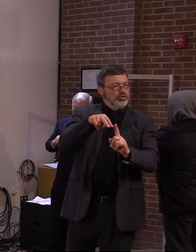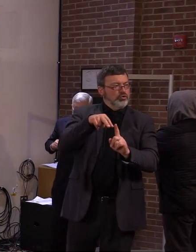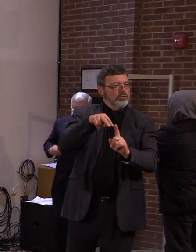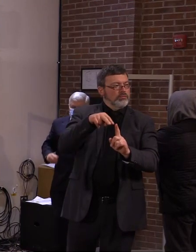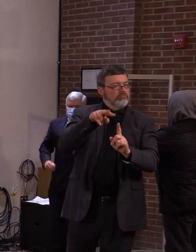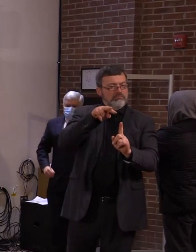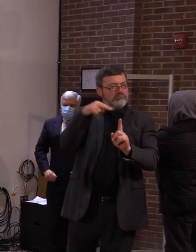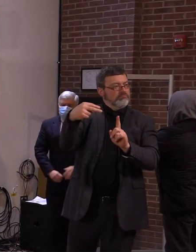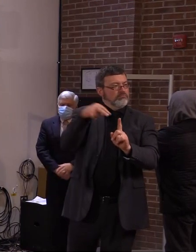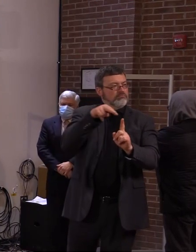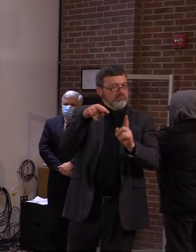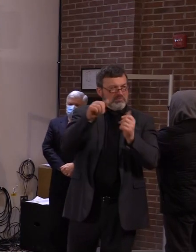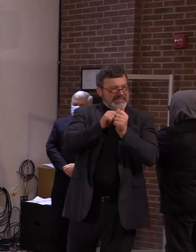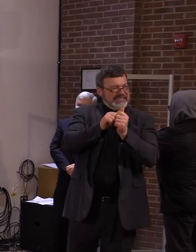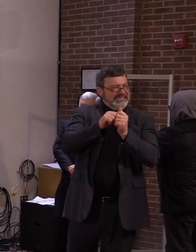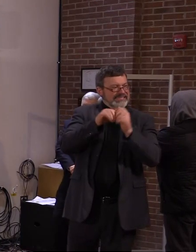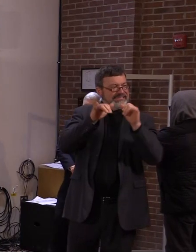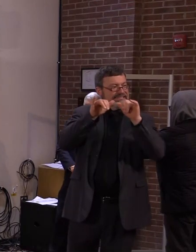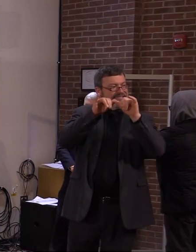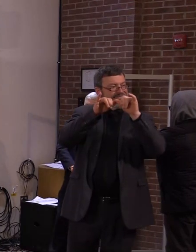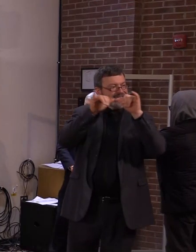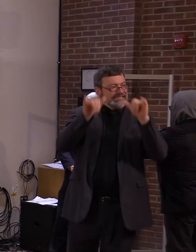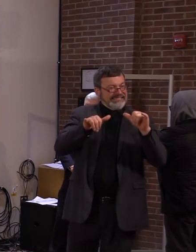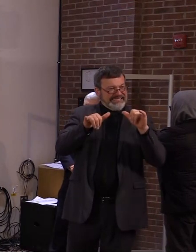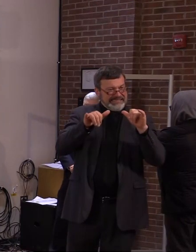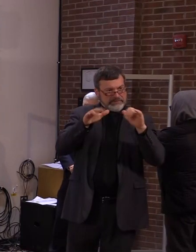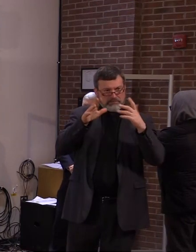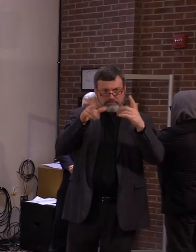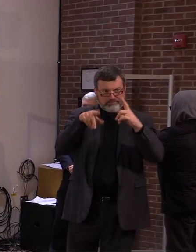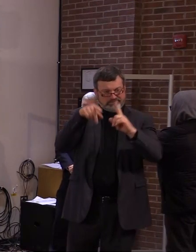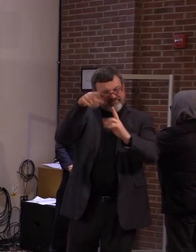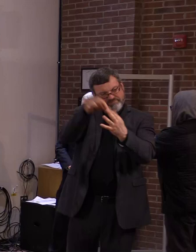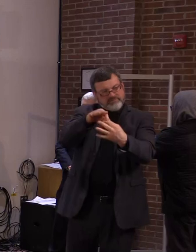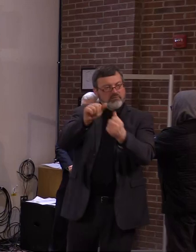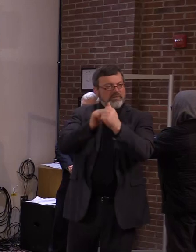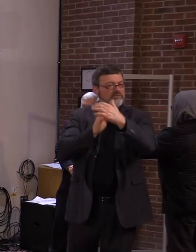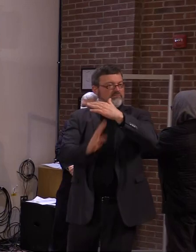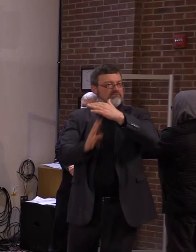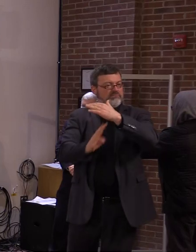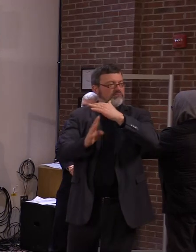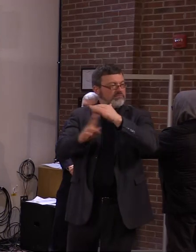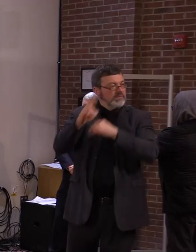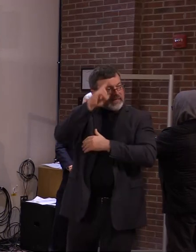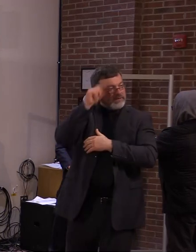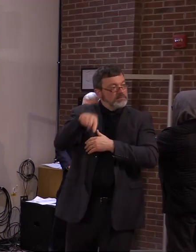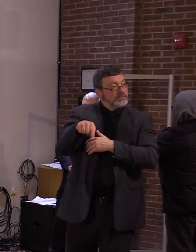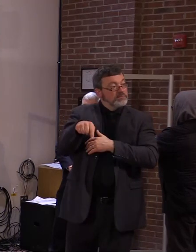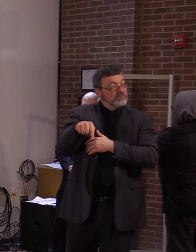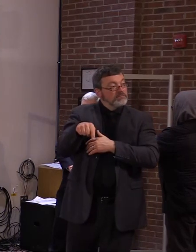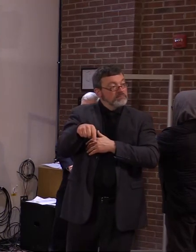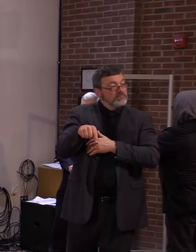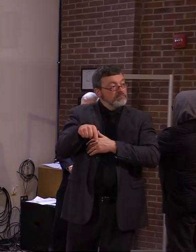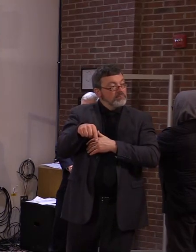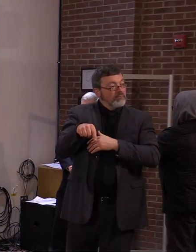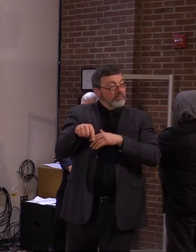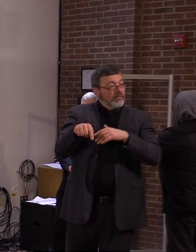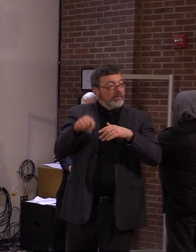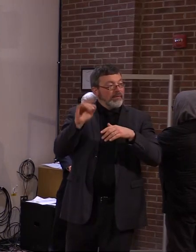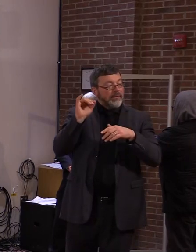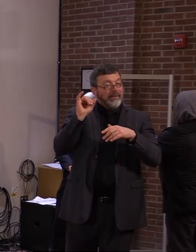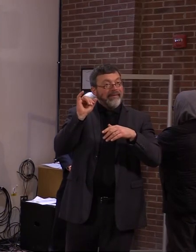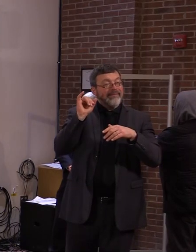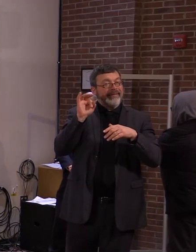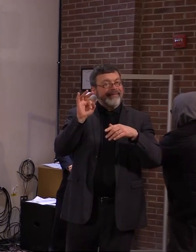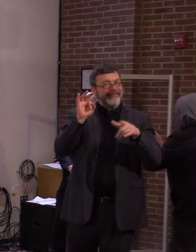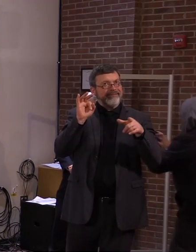going on with the hospitals. Vermont has 14, really 15 hospitals if you include Dartmouth-Hitchcock, which